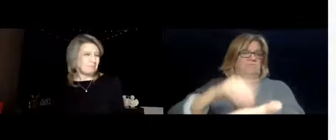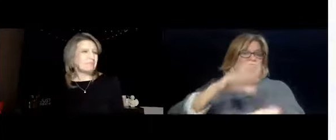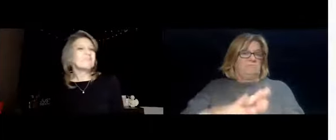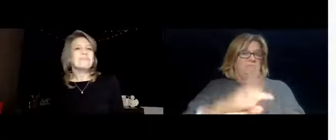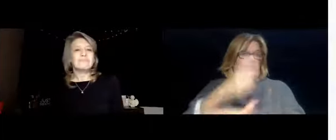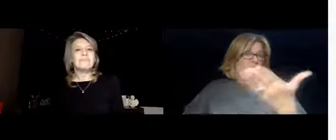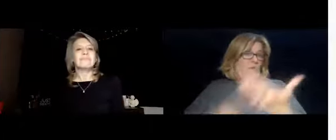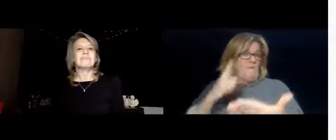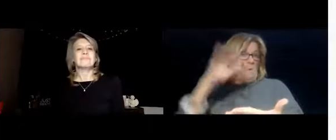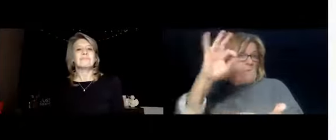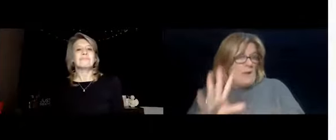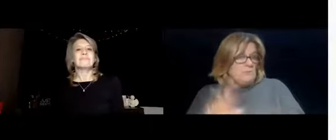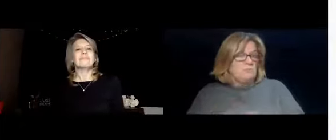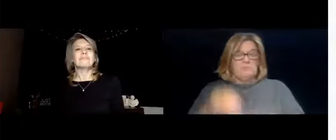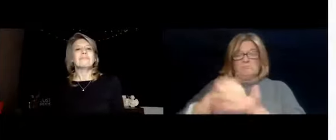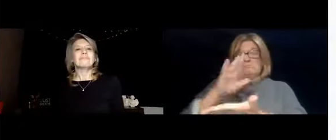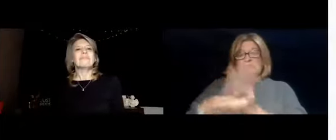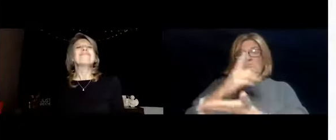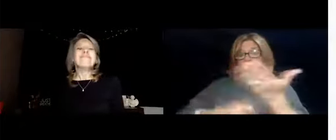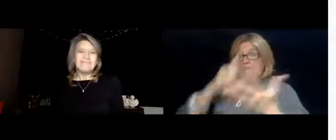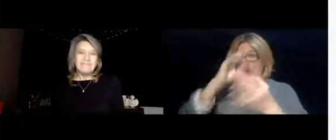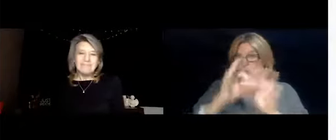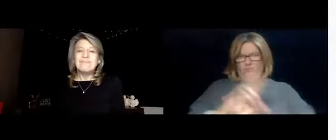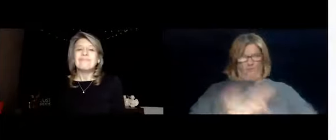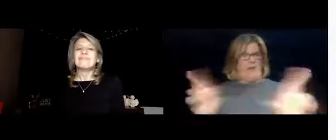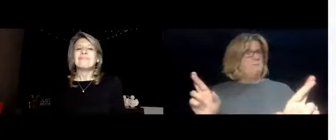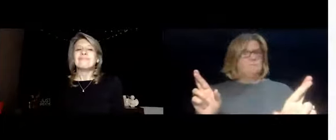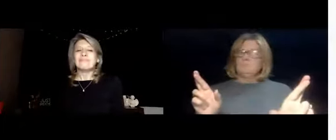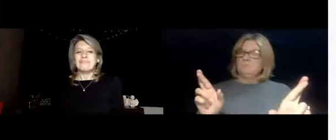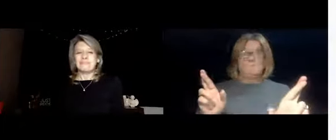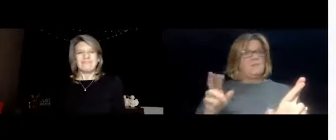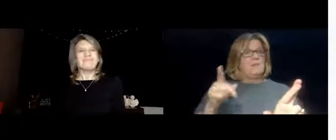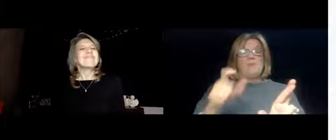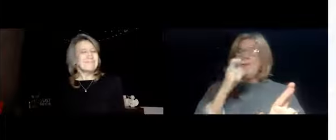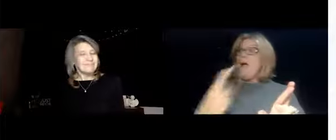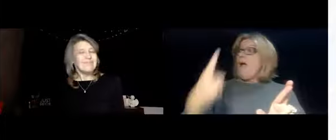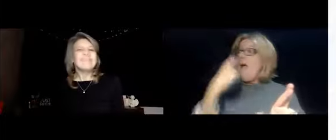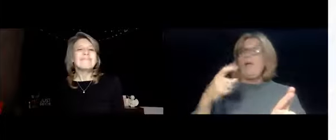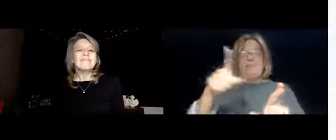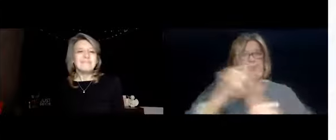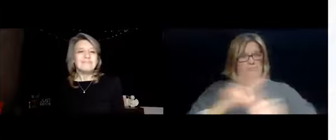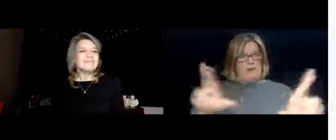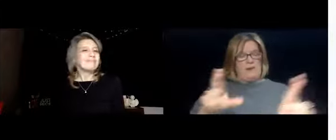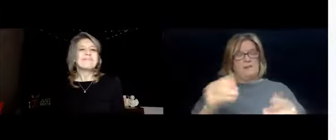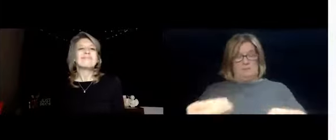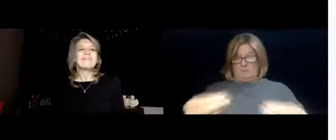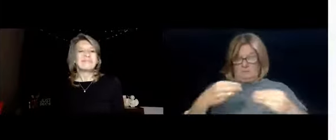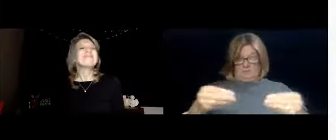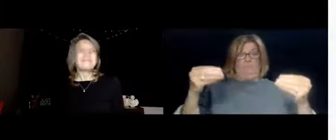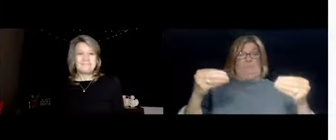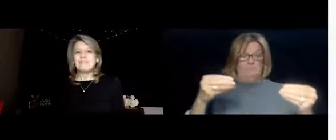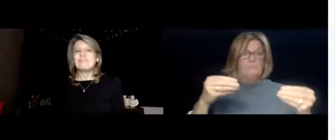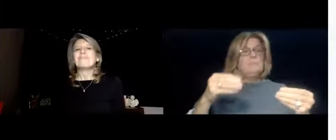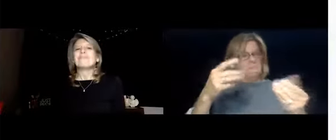director is the one that's in charge of all the fees, especially for the pastor, for the interpreter. They have all that